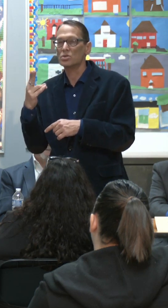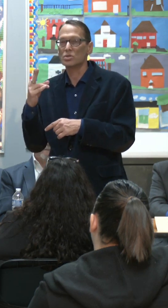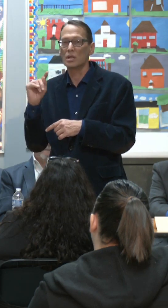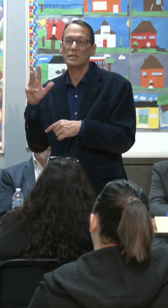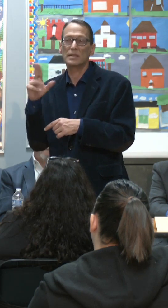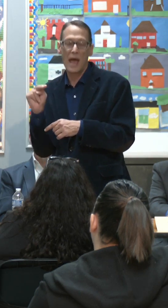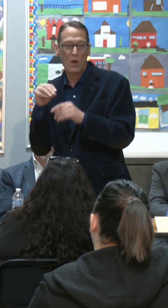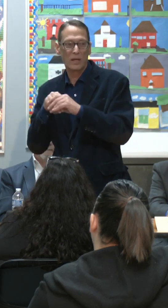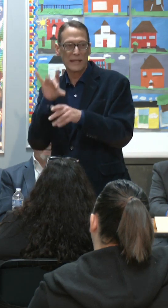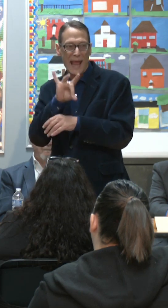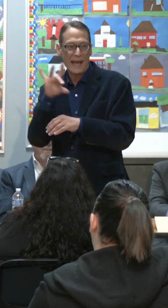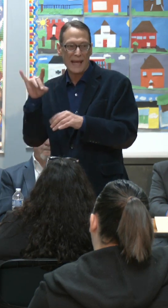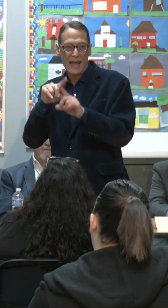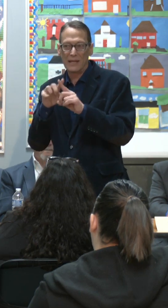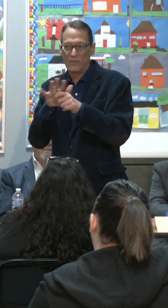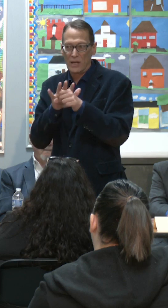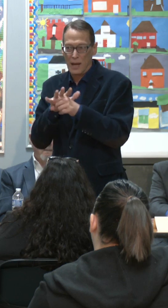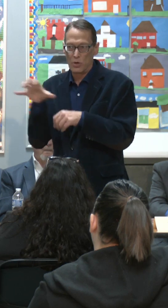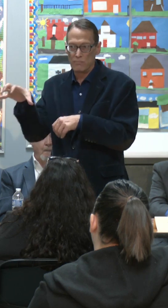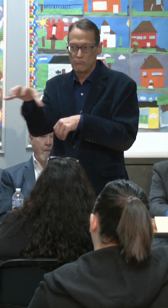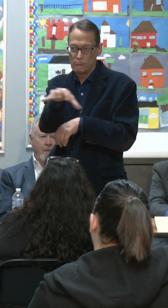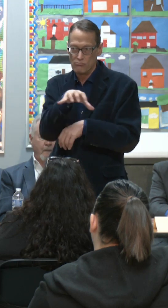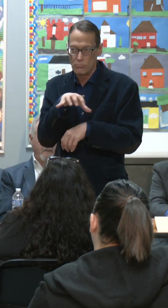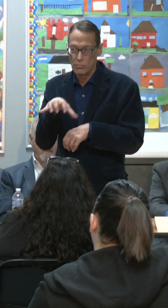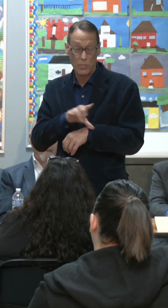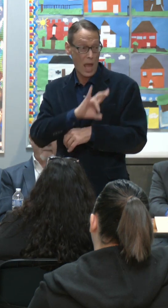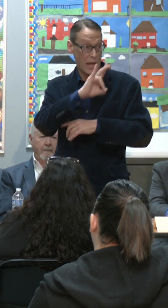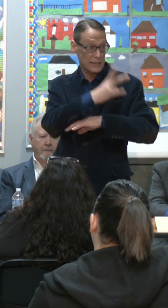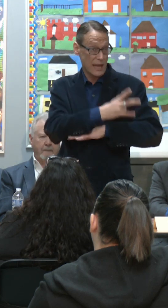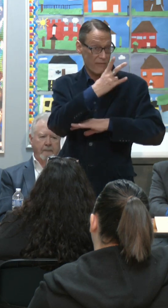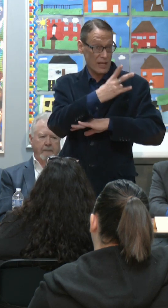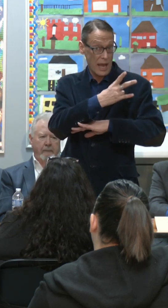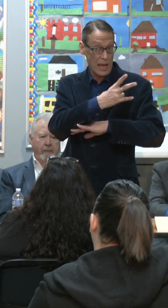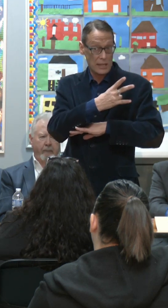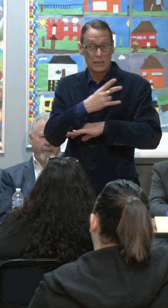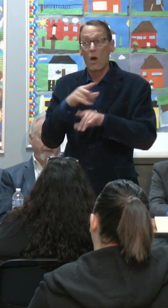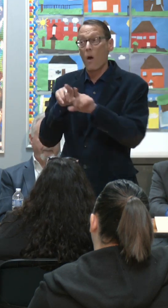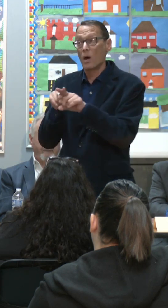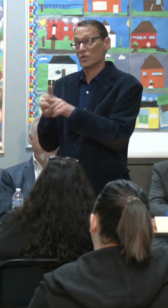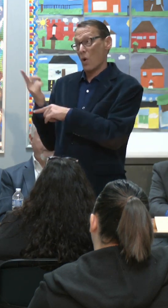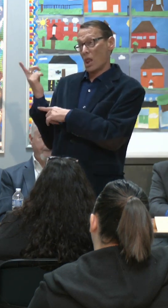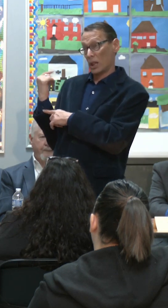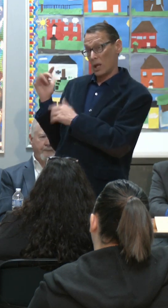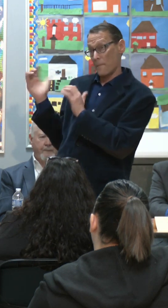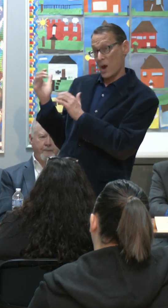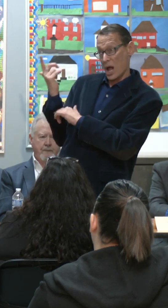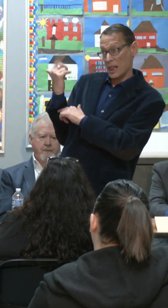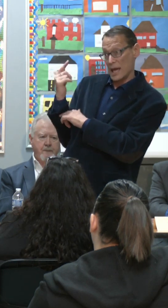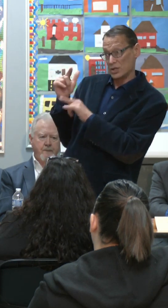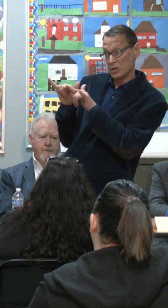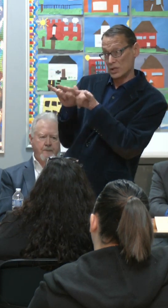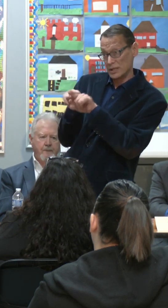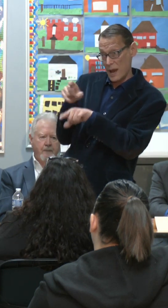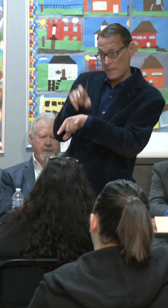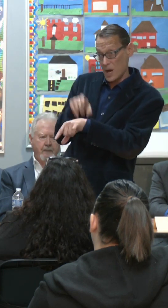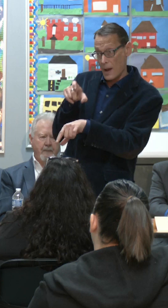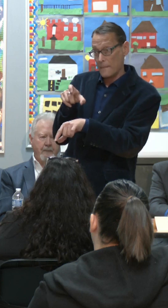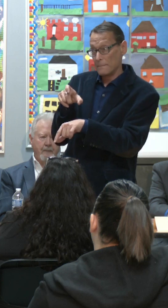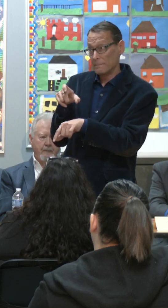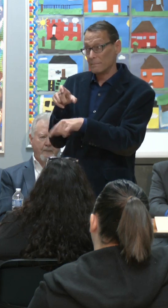put some of the numbers out and graphs and everything you can see. But in this community and across the